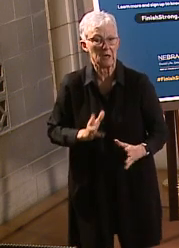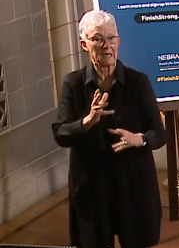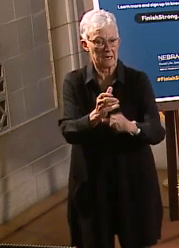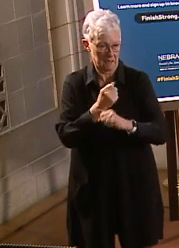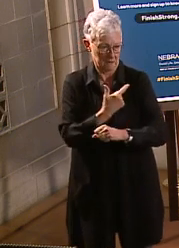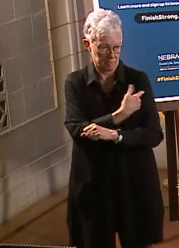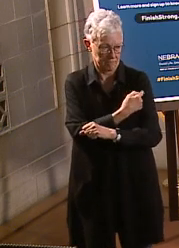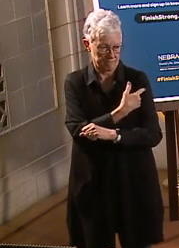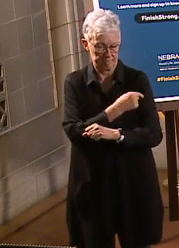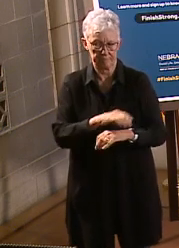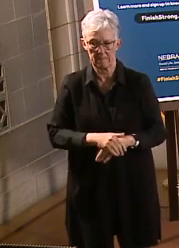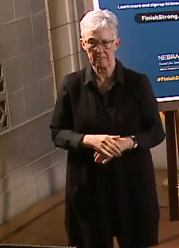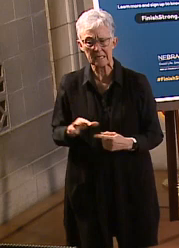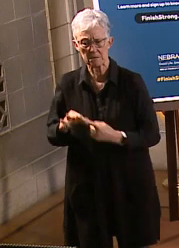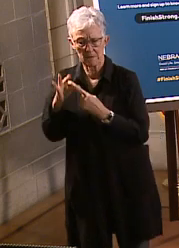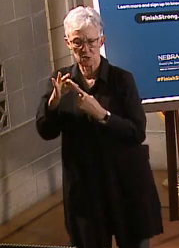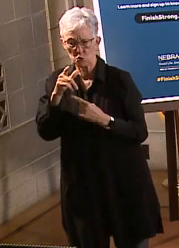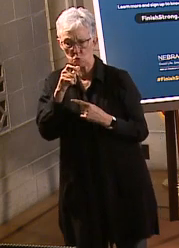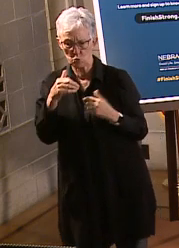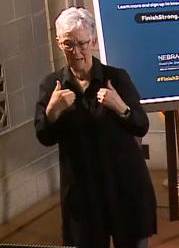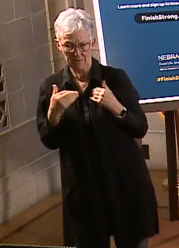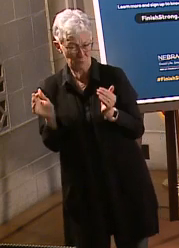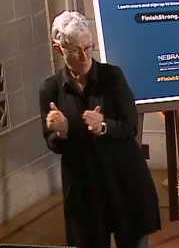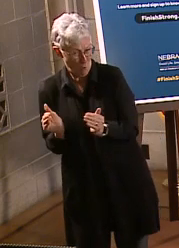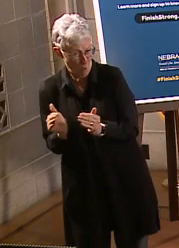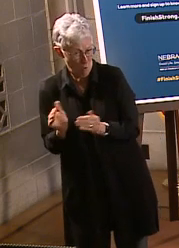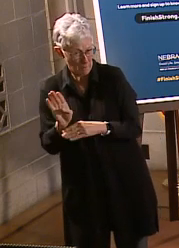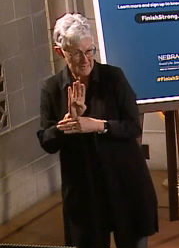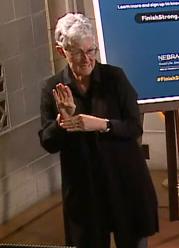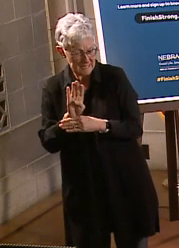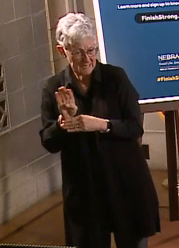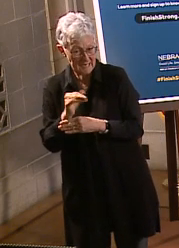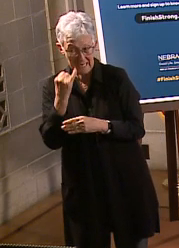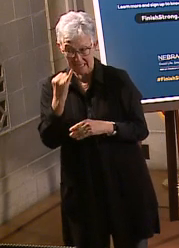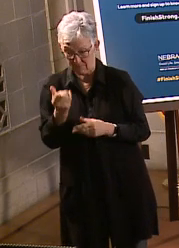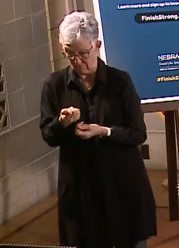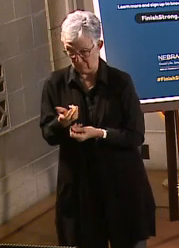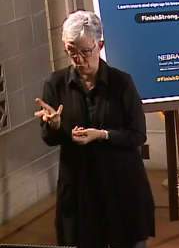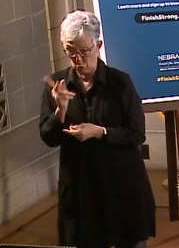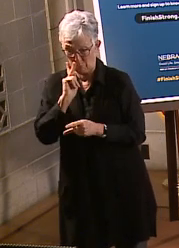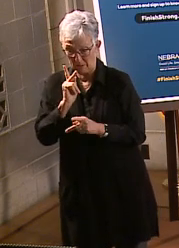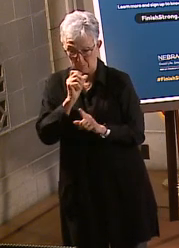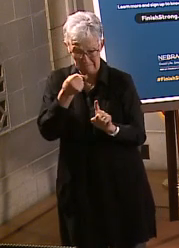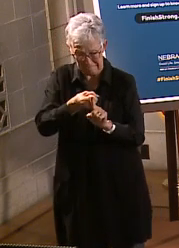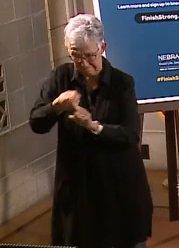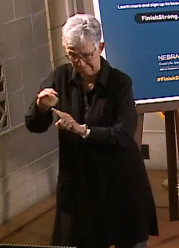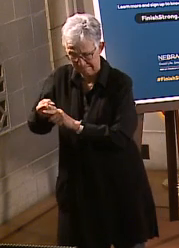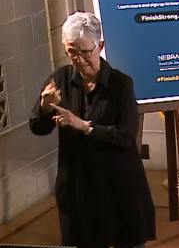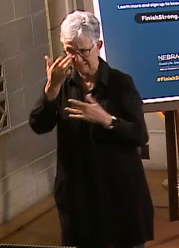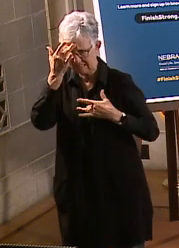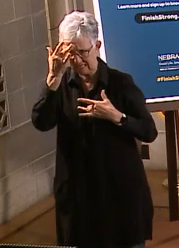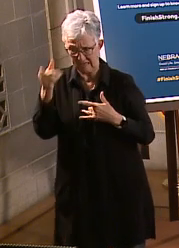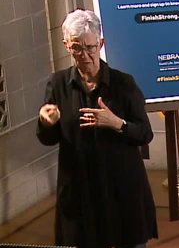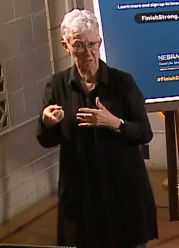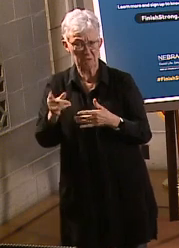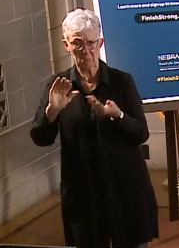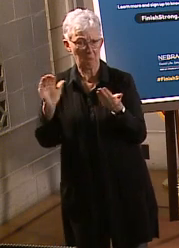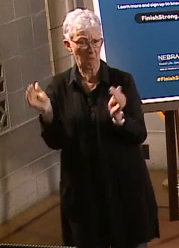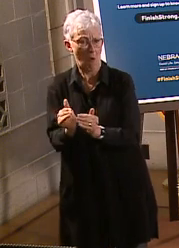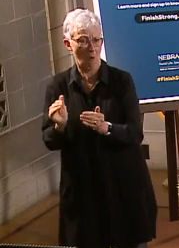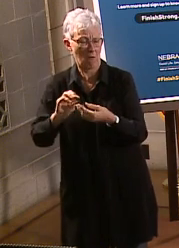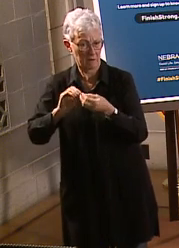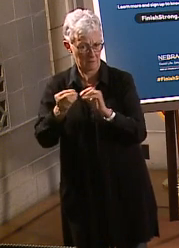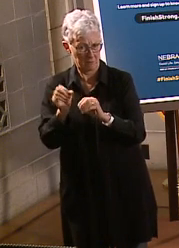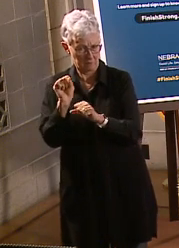if you're in a small business, if you have a number of people who get sick all at once, that can be disruptive to your operations. And we've certainly seen that